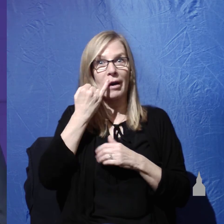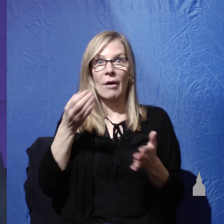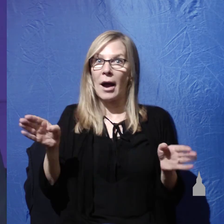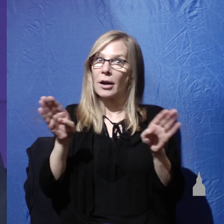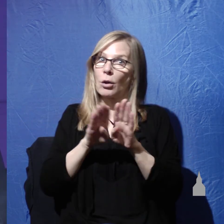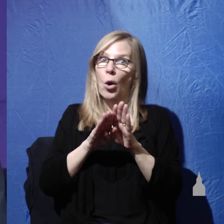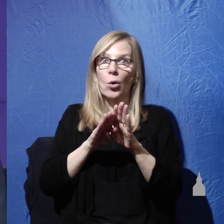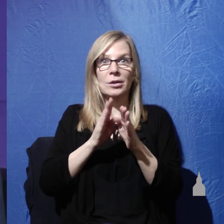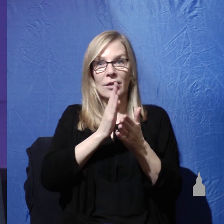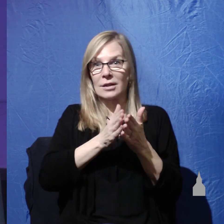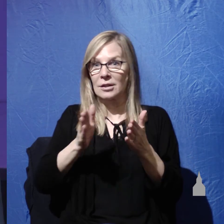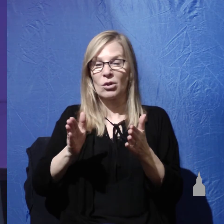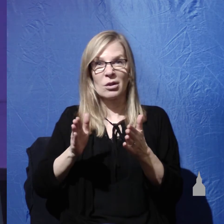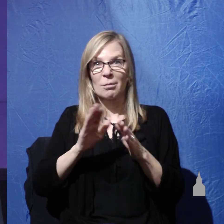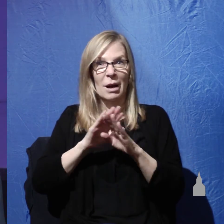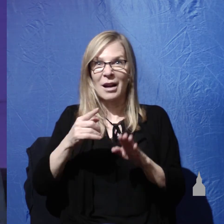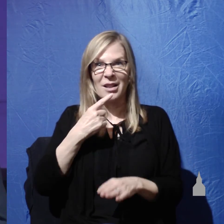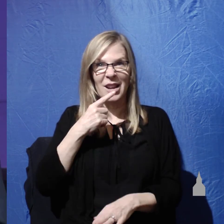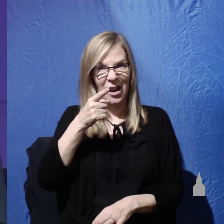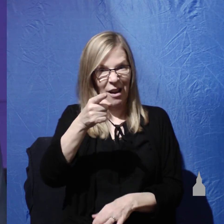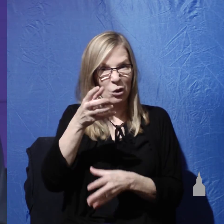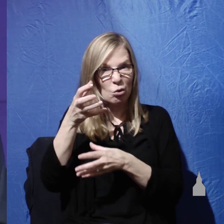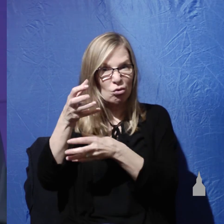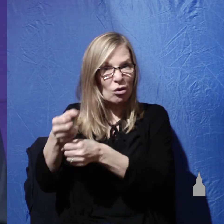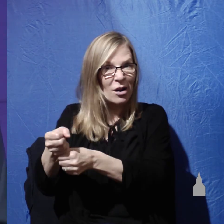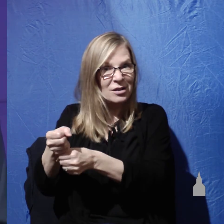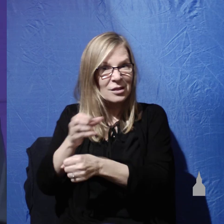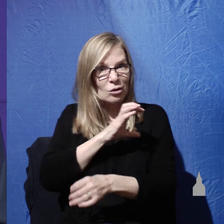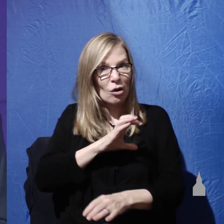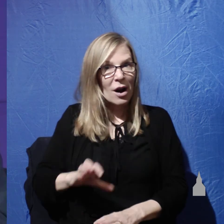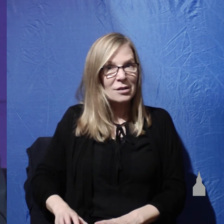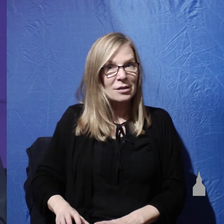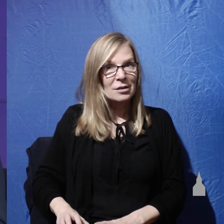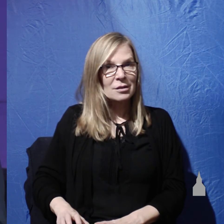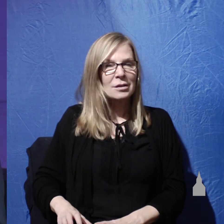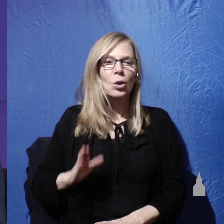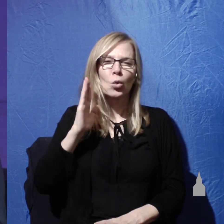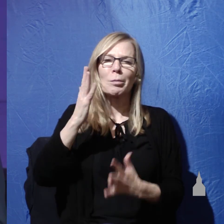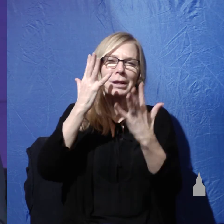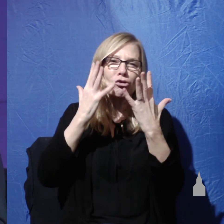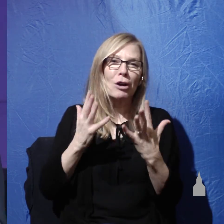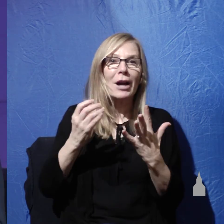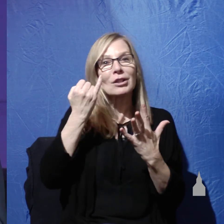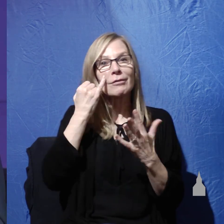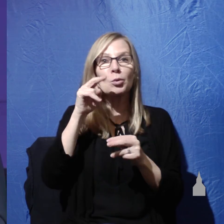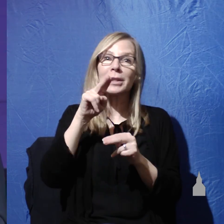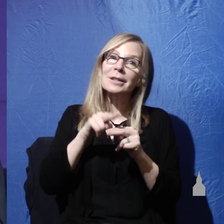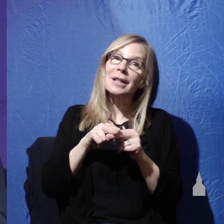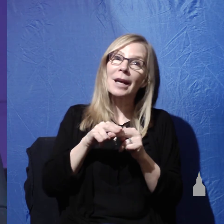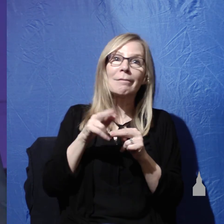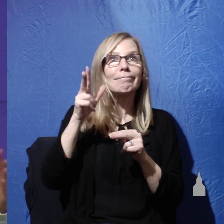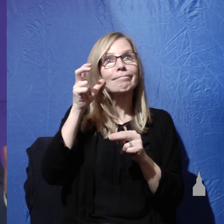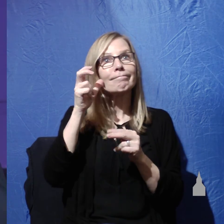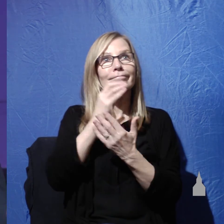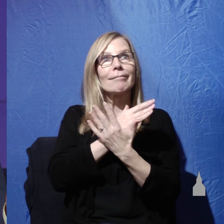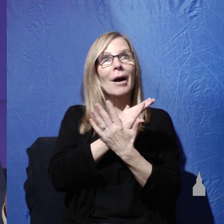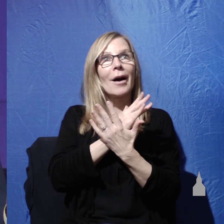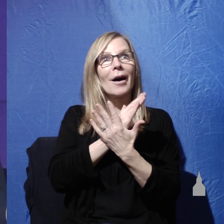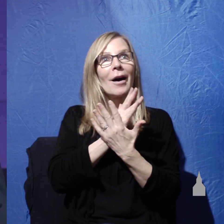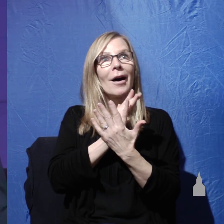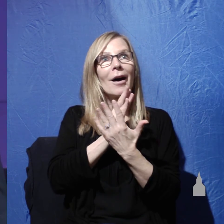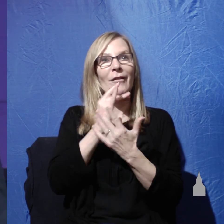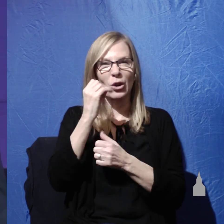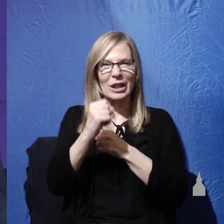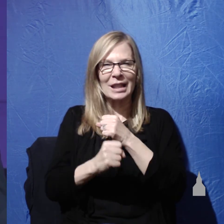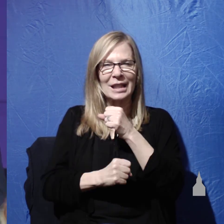close the series by not saying, have you placed your trust in Christ? How tragic that you would sit and listen to a series